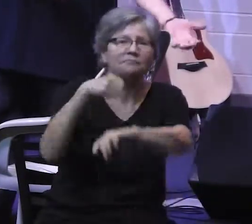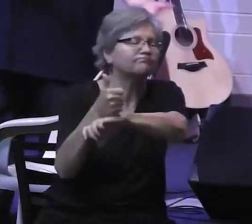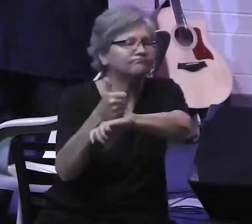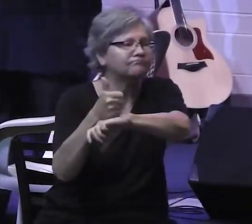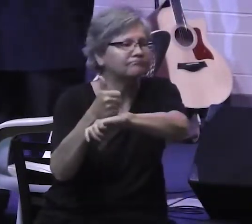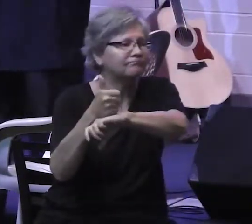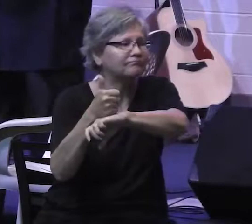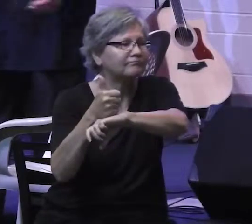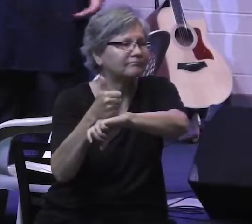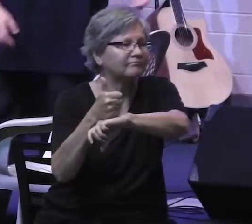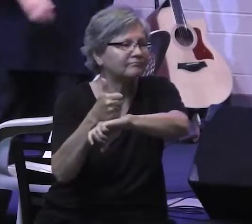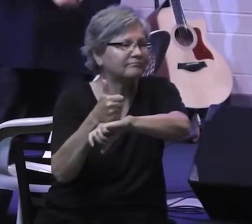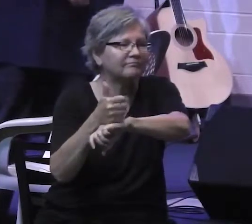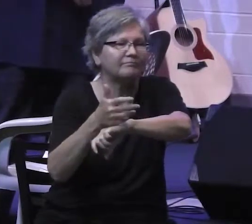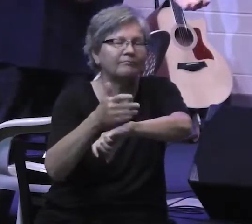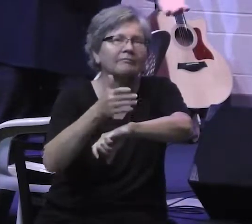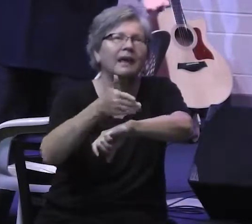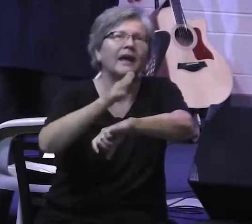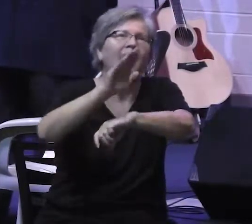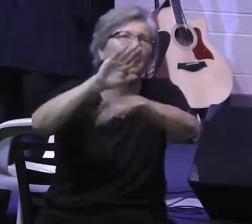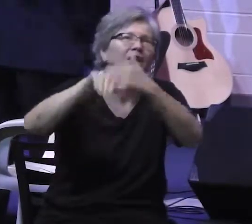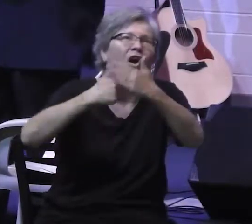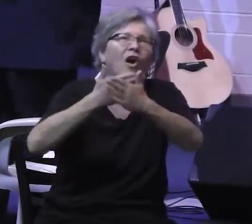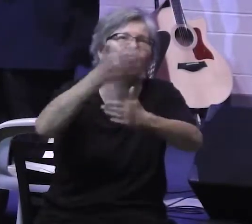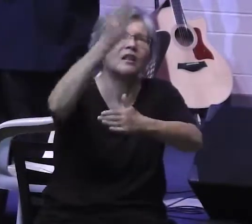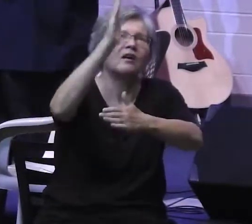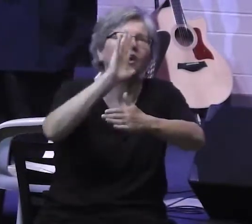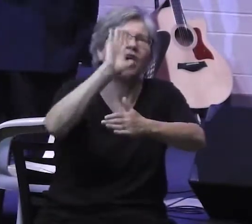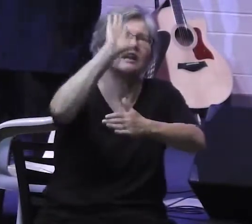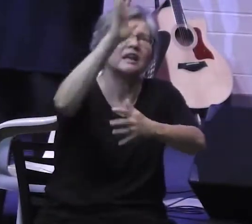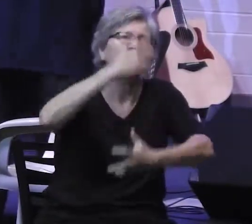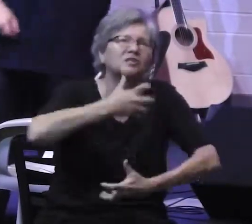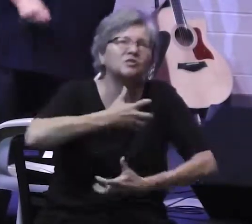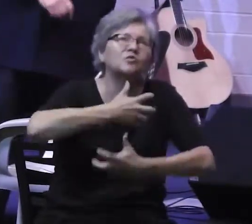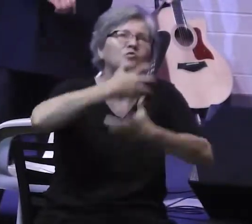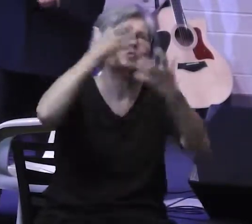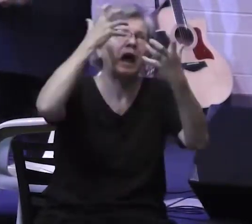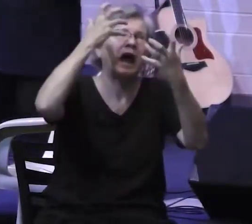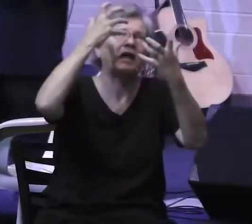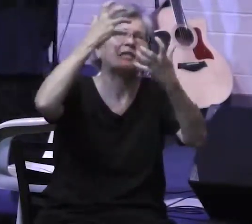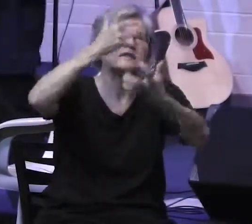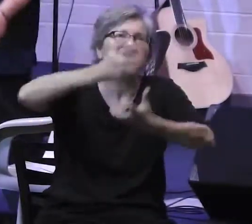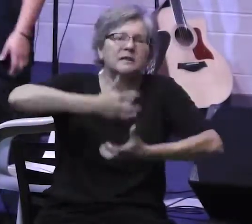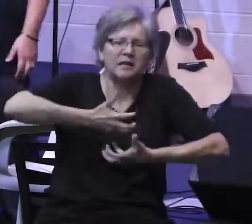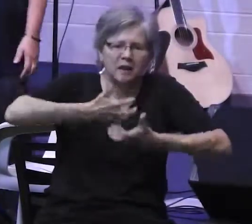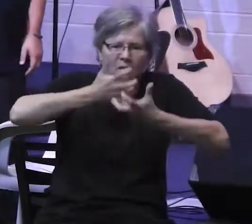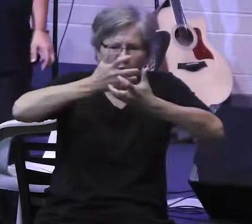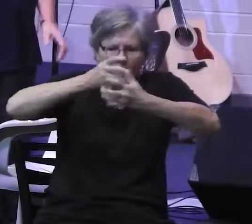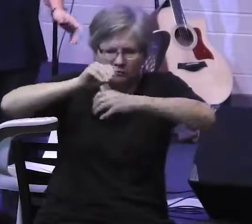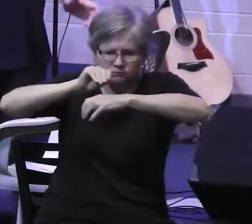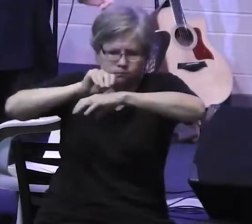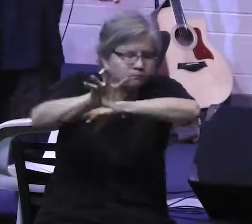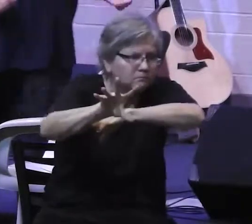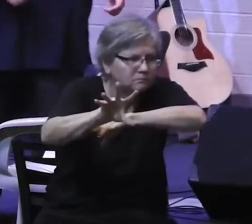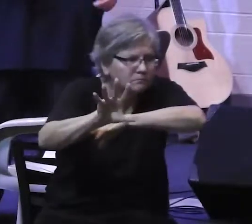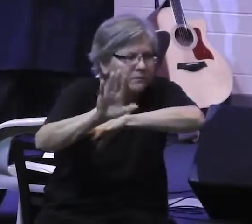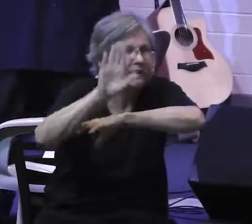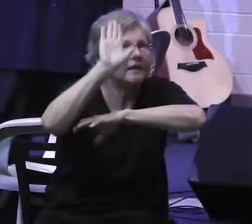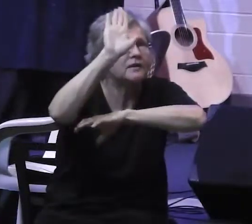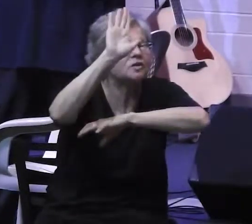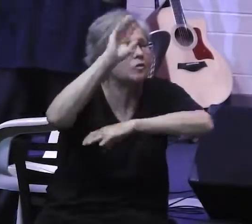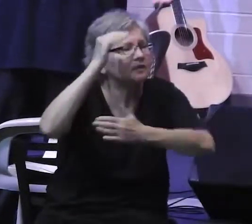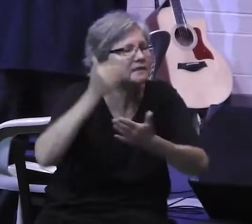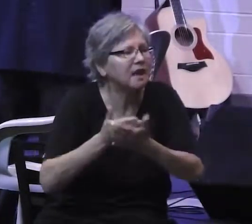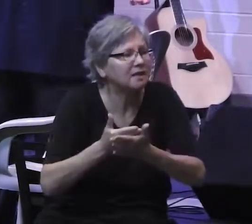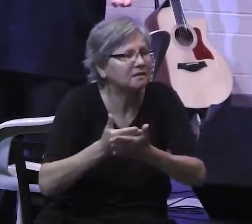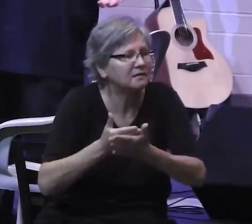is having to pour out his wrath, because that's what justice is. God is pouring out his wrath on the Son. And